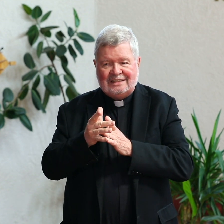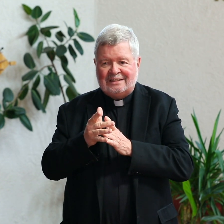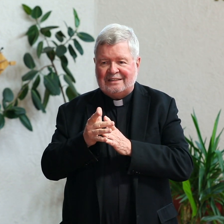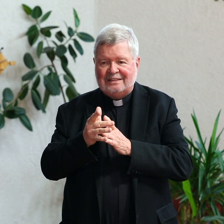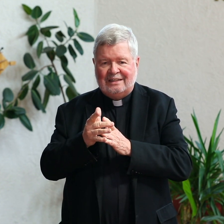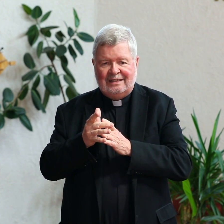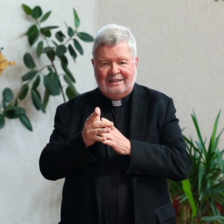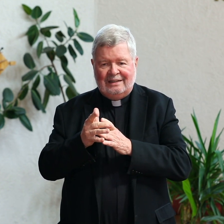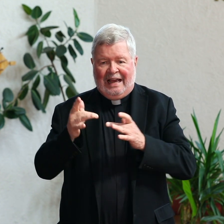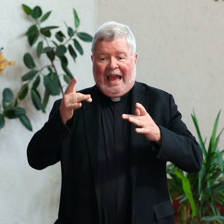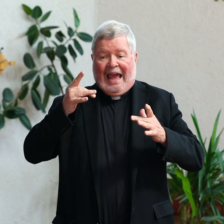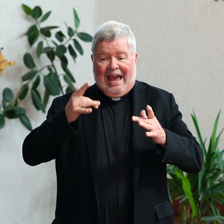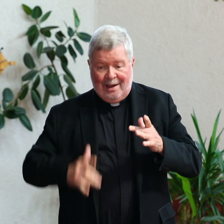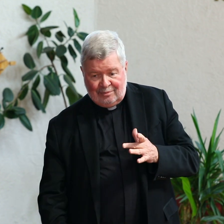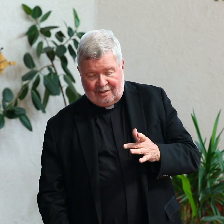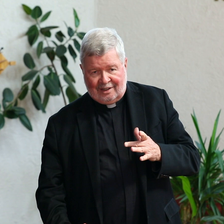Jesus emptied